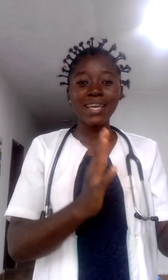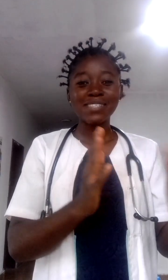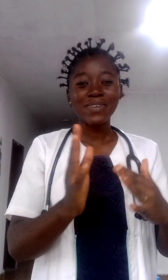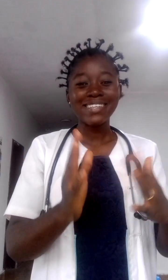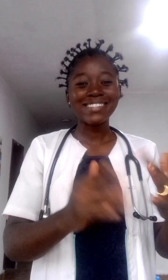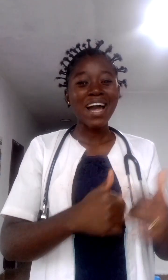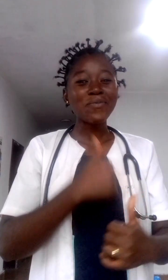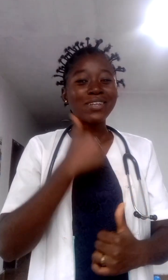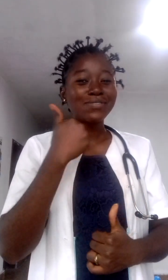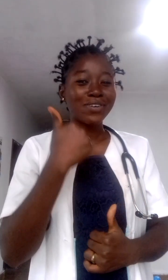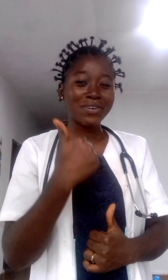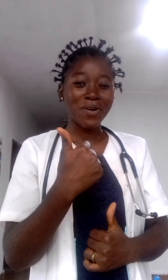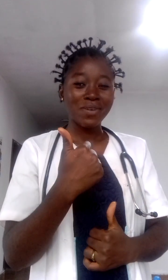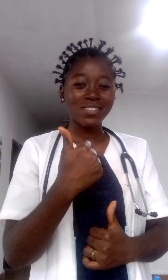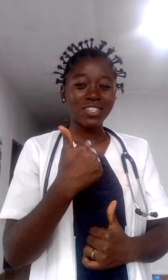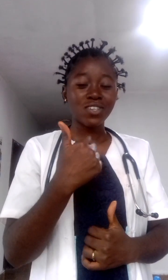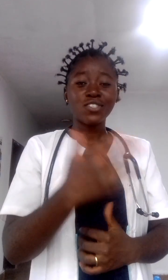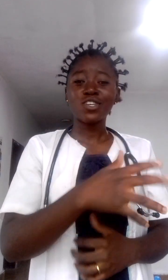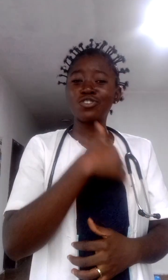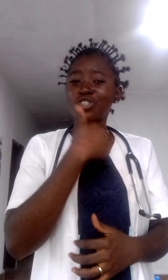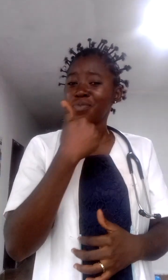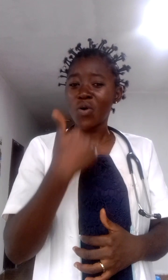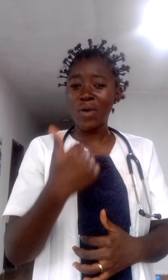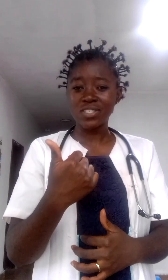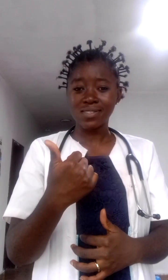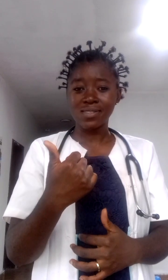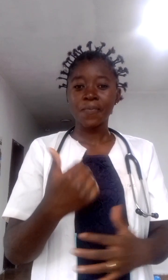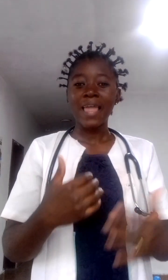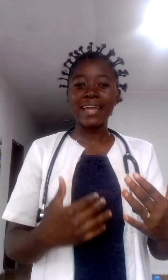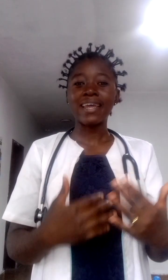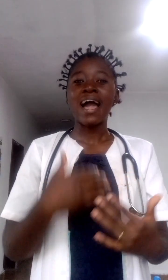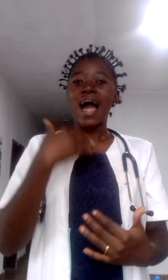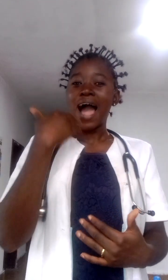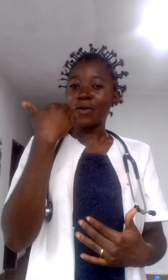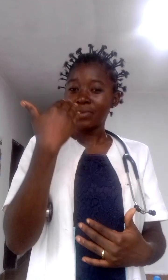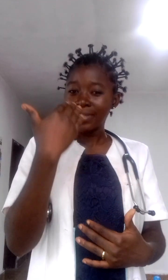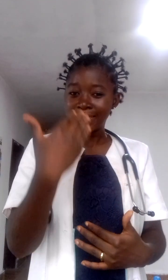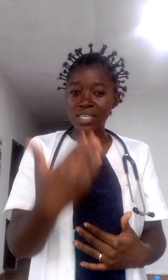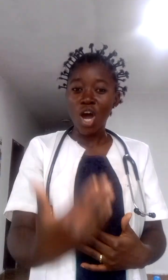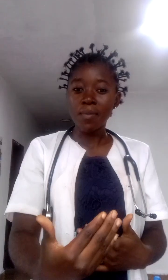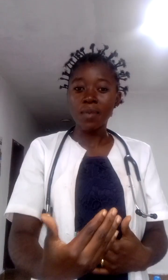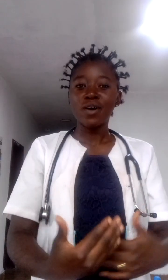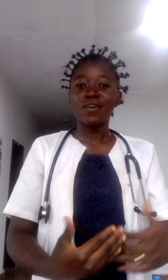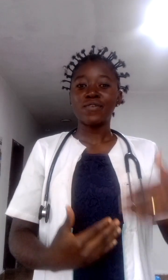please, please, I'm waiting for you in the comment section. Just drop your questions, and I will indeed come up for